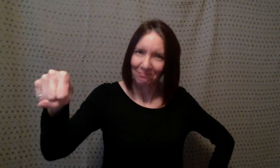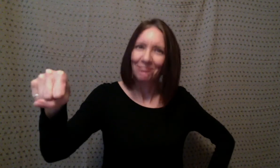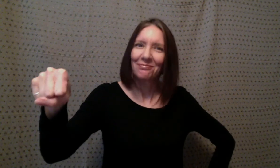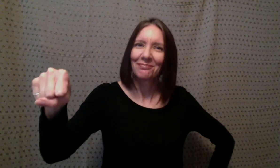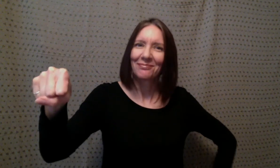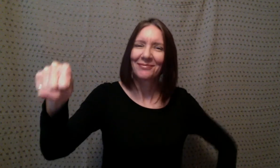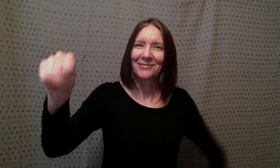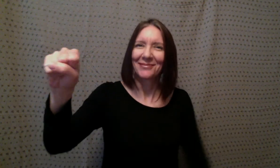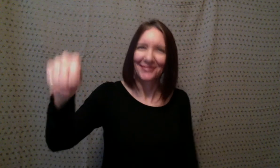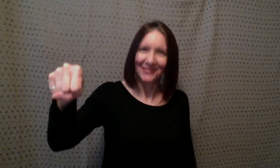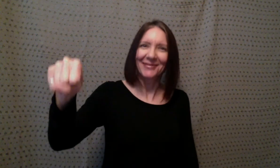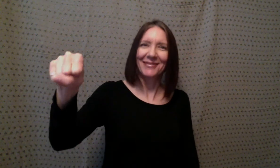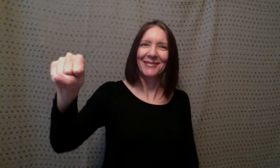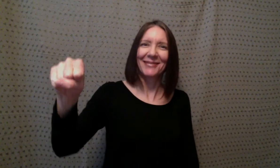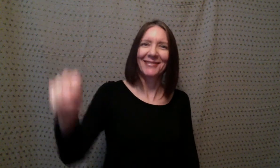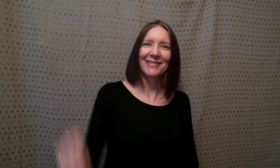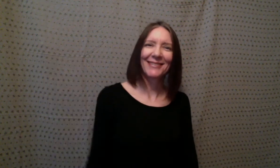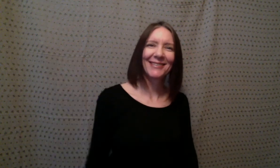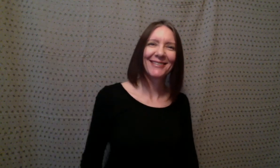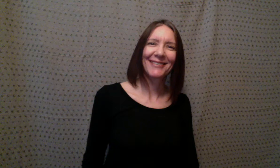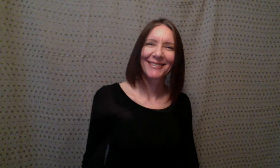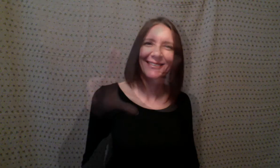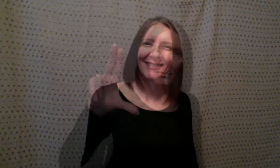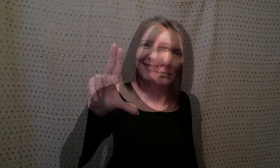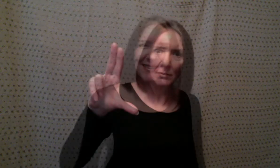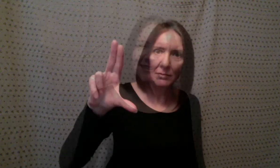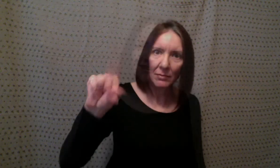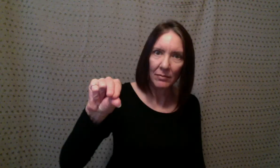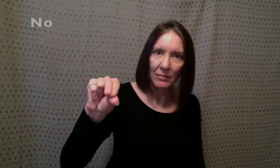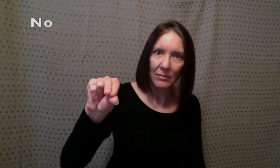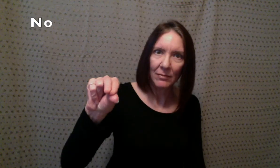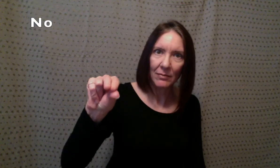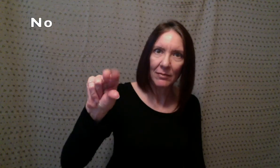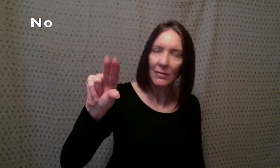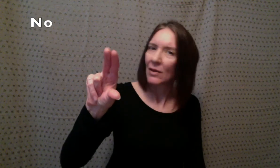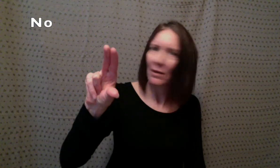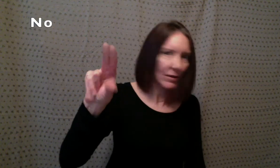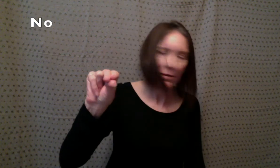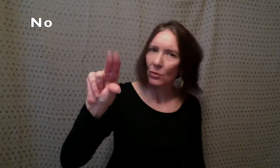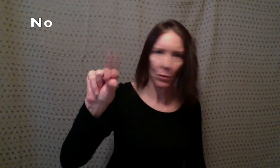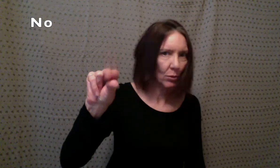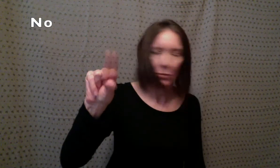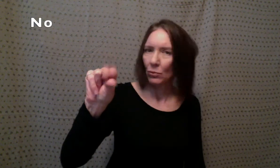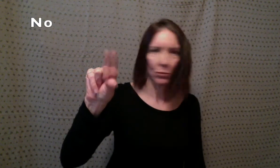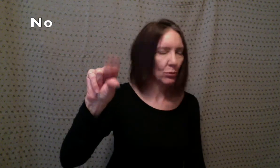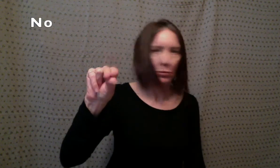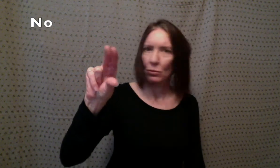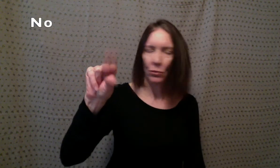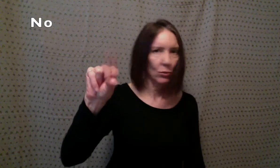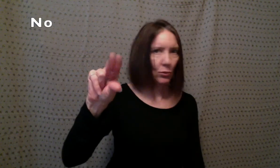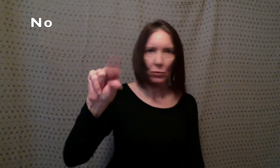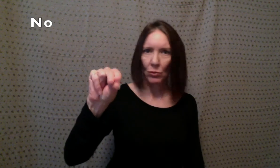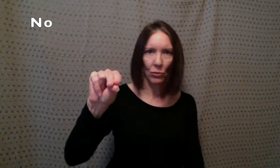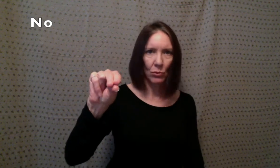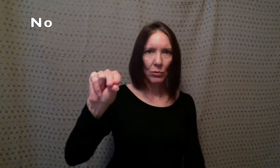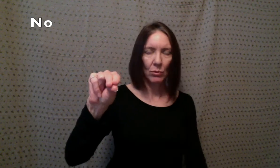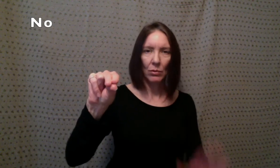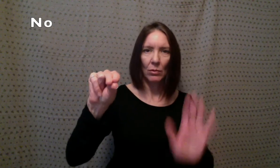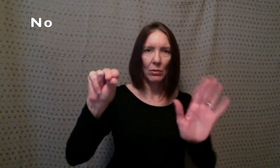your face matches your sign. No is signed with a bending H hand shape,